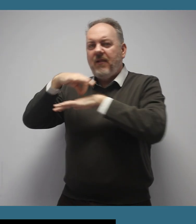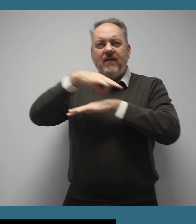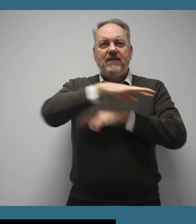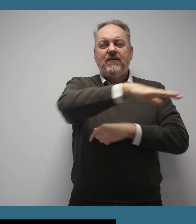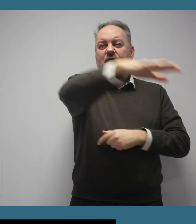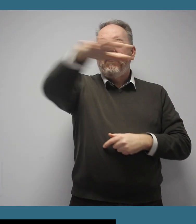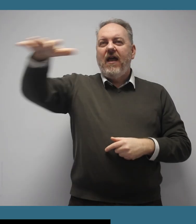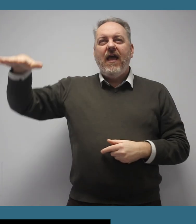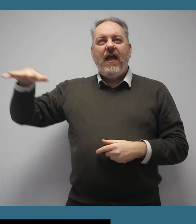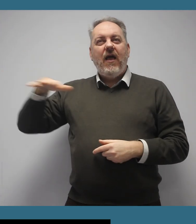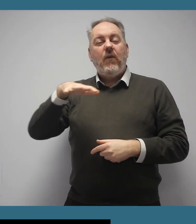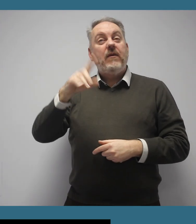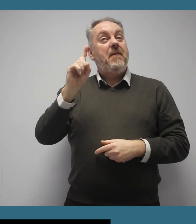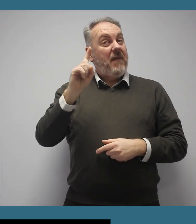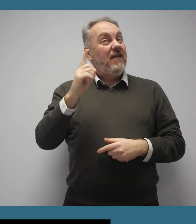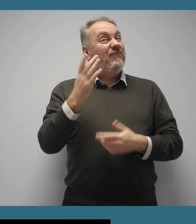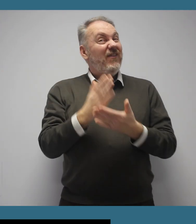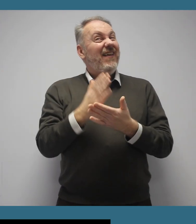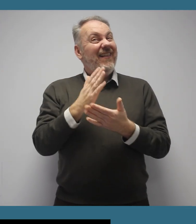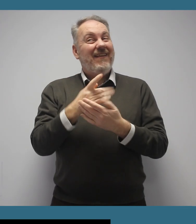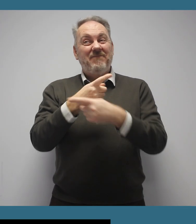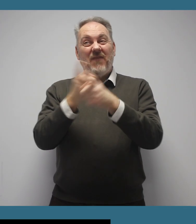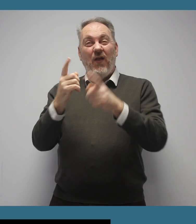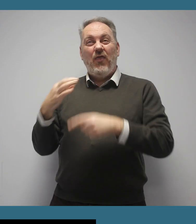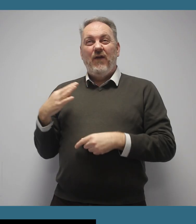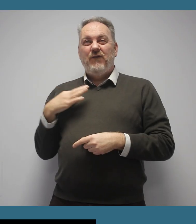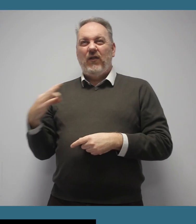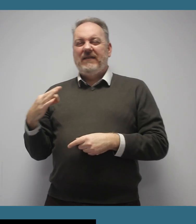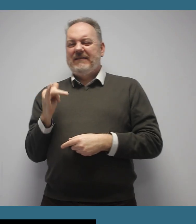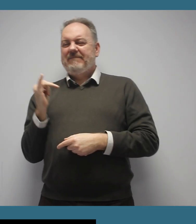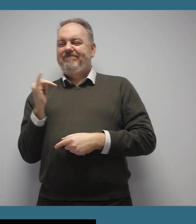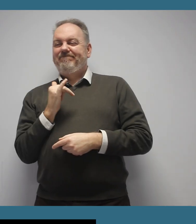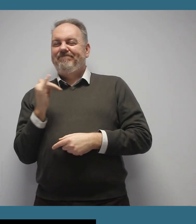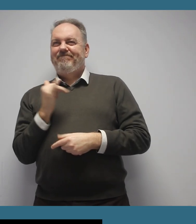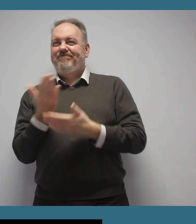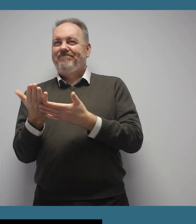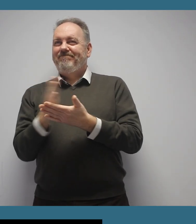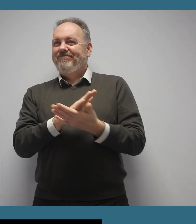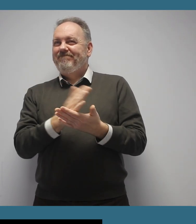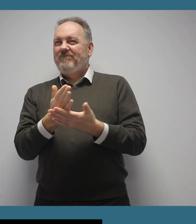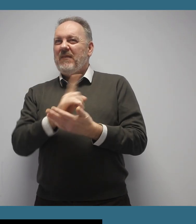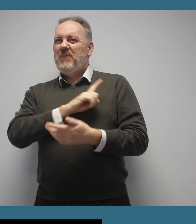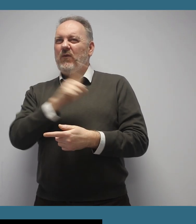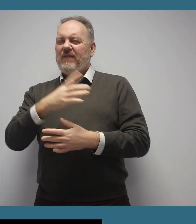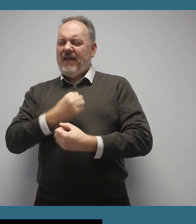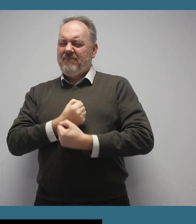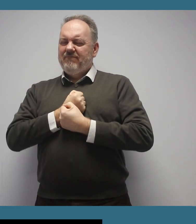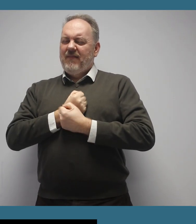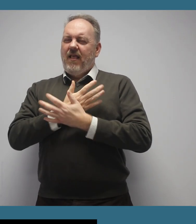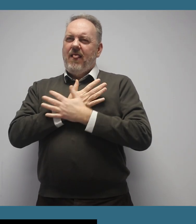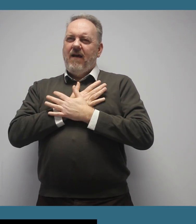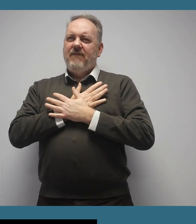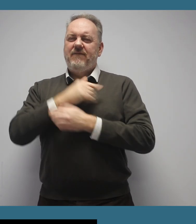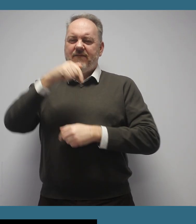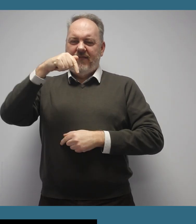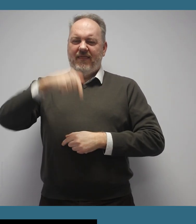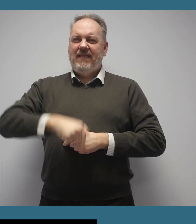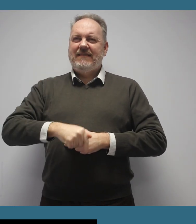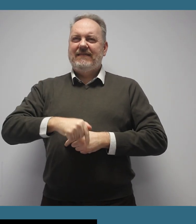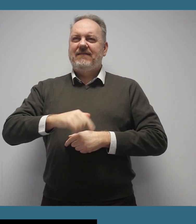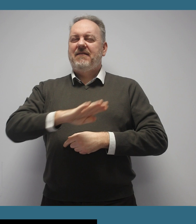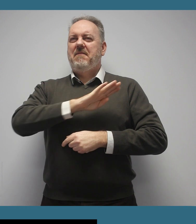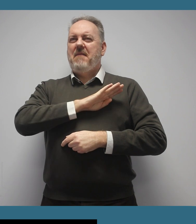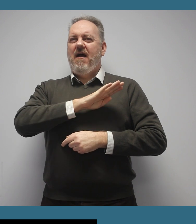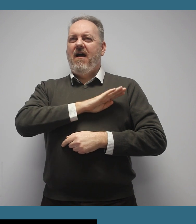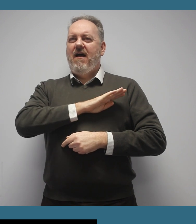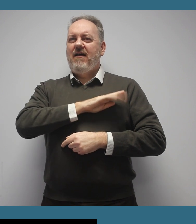kind of a problem that we had with the volunteers, just anxiety, because there's such a sense of ownership and love for this space.